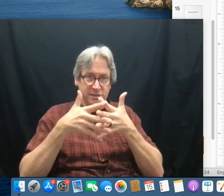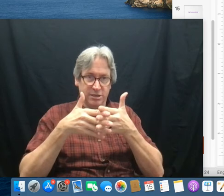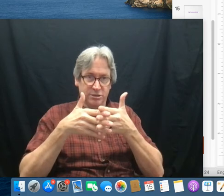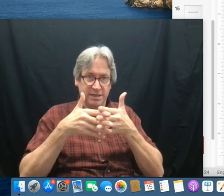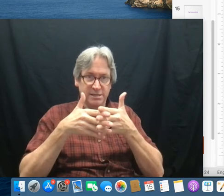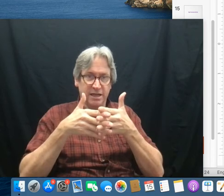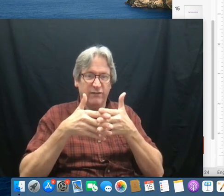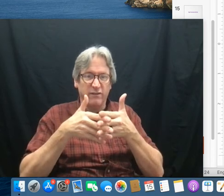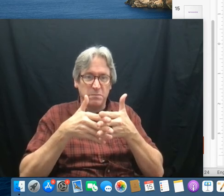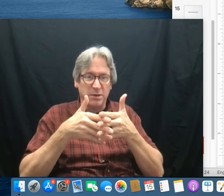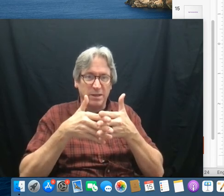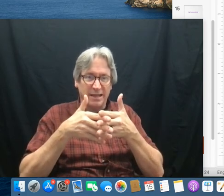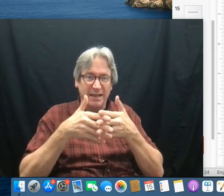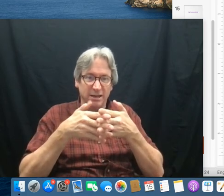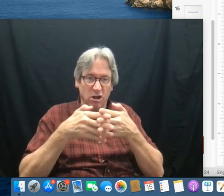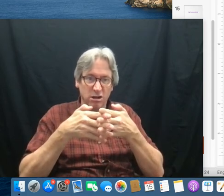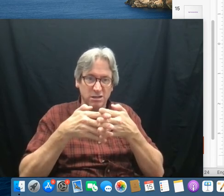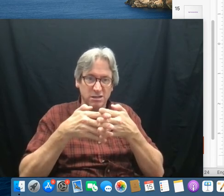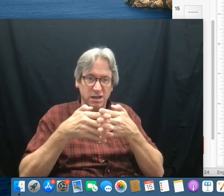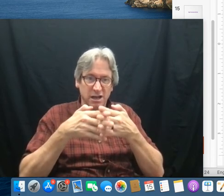OSV or SVO.